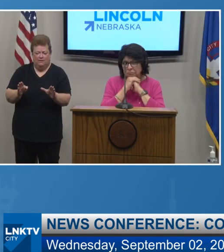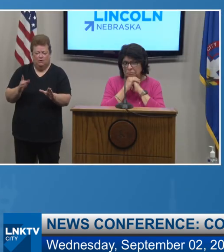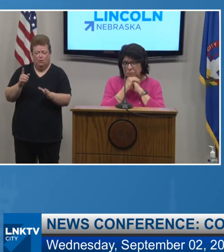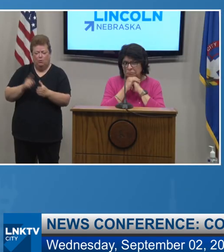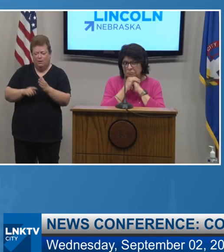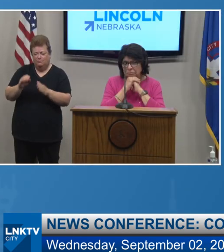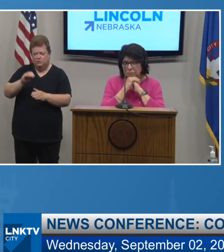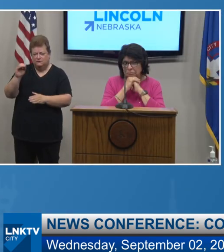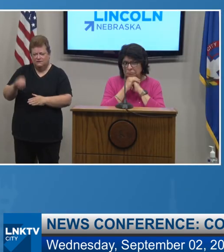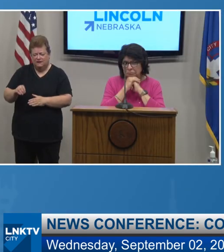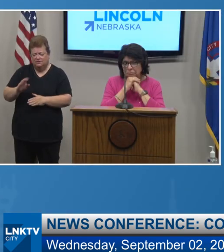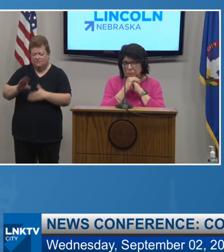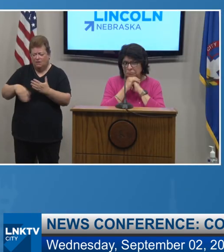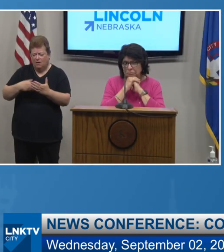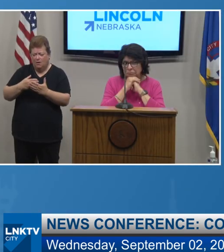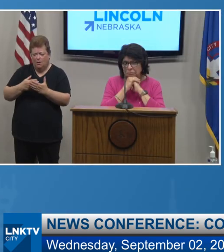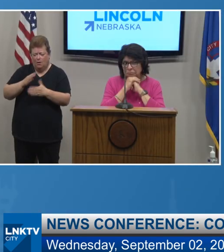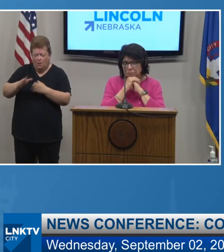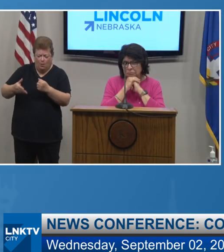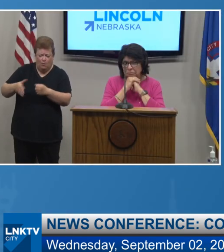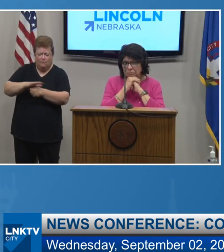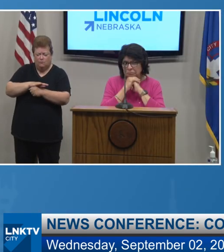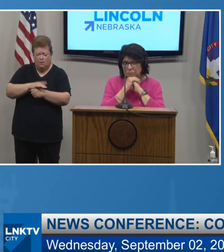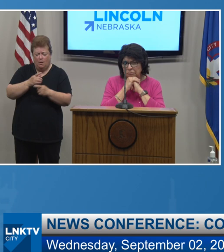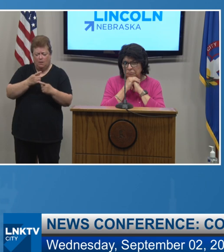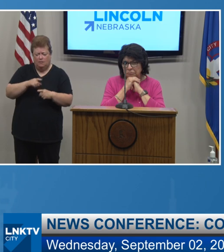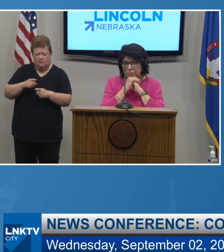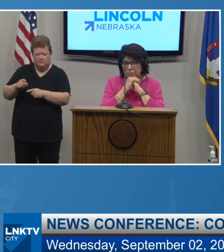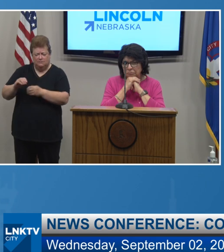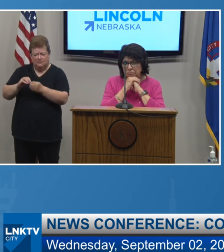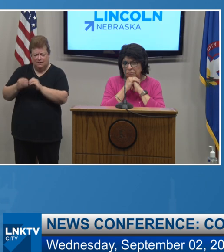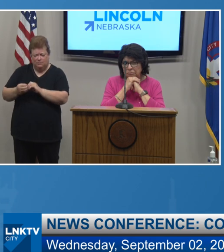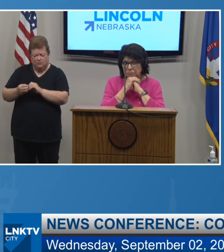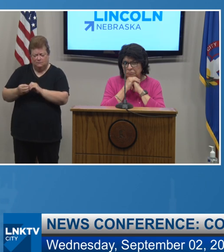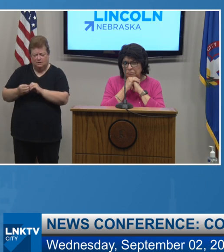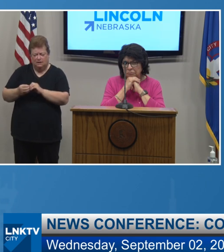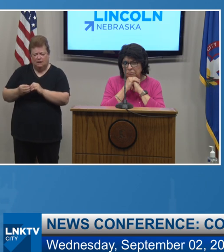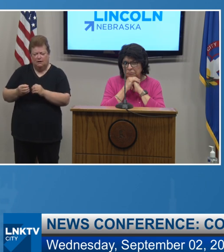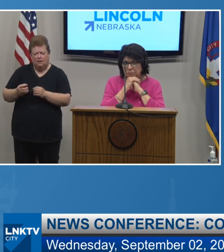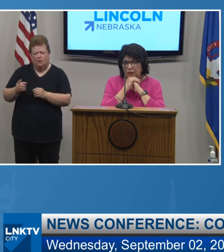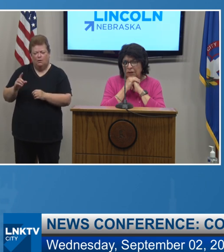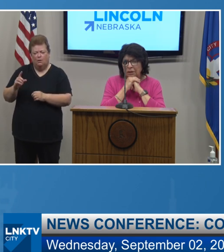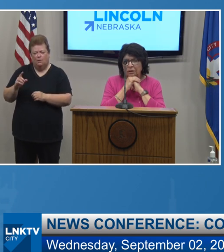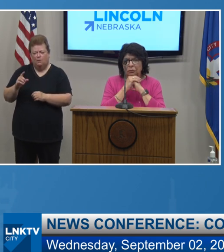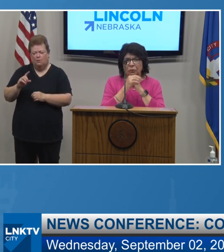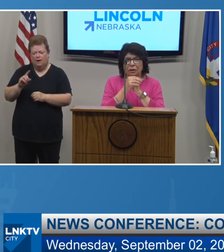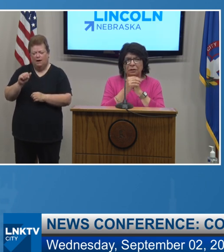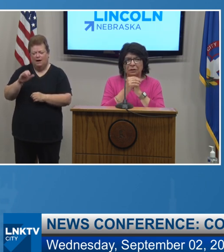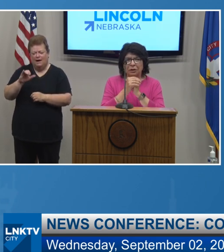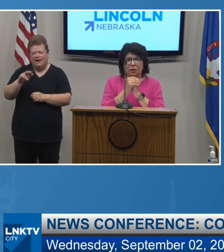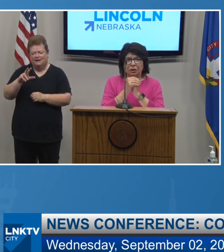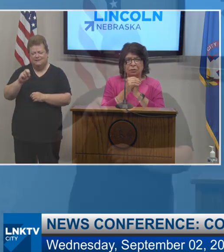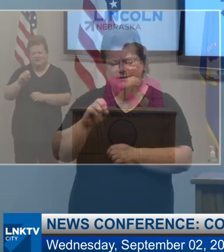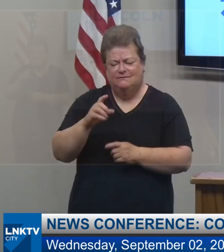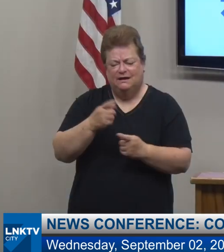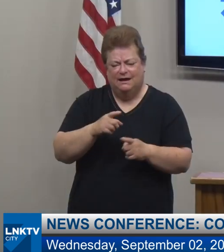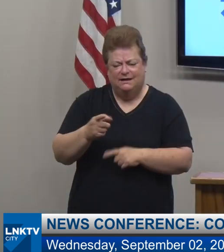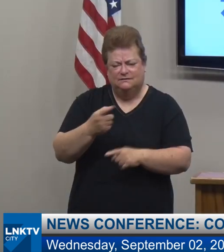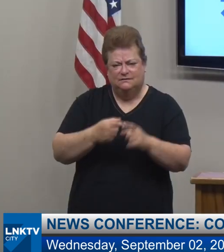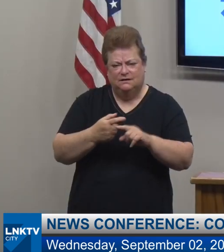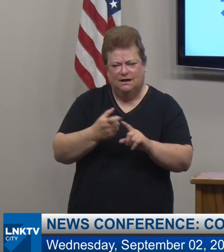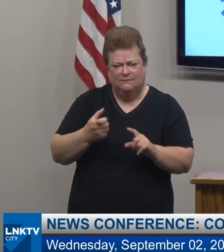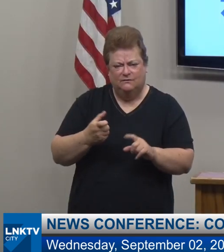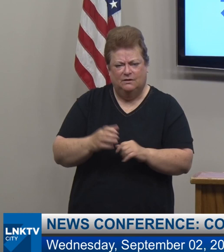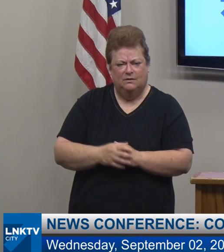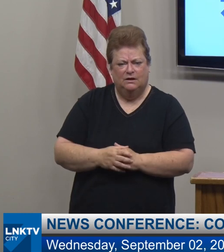overall cases reported to date the active cases comprise? I mean, is it like a third, you know,